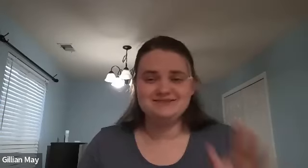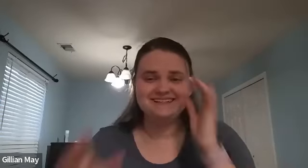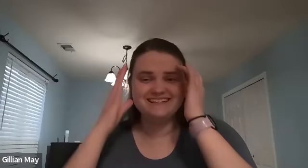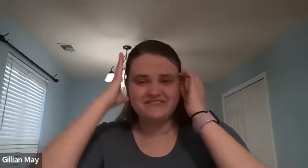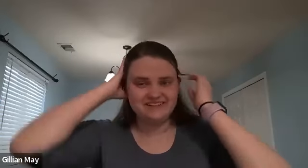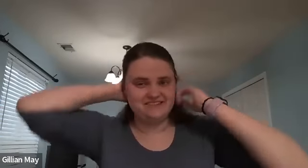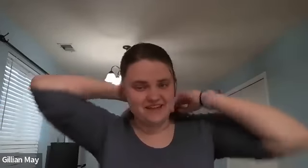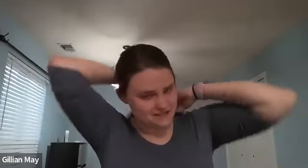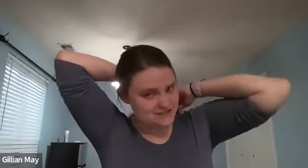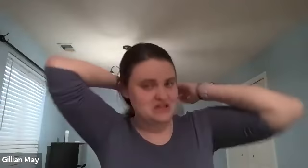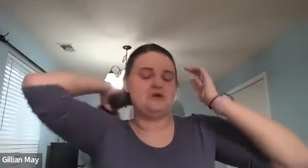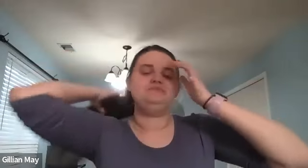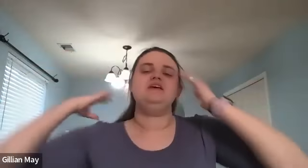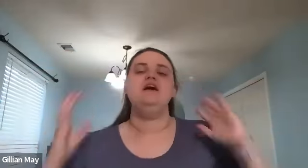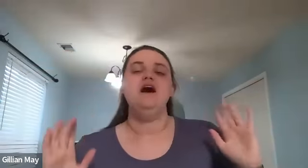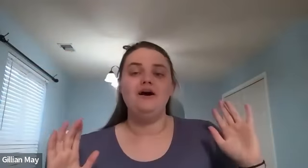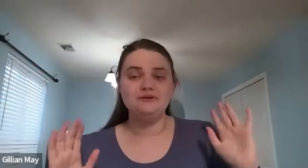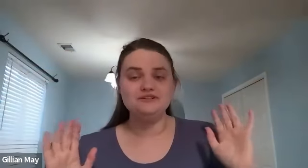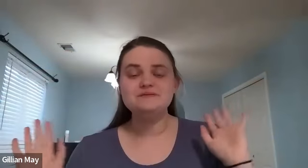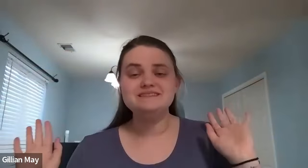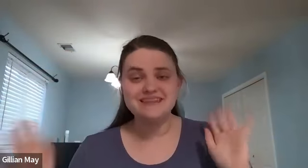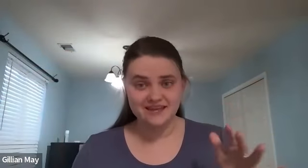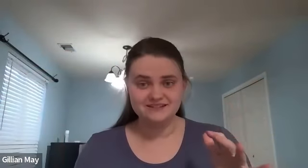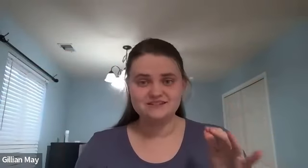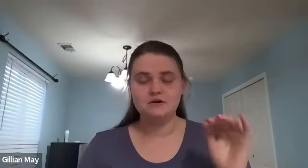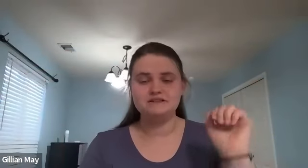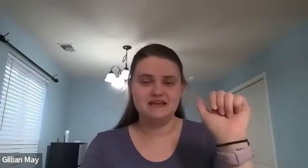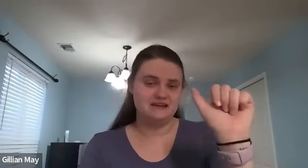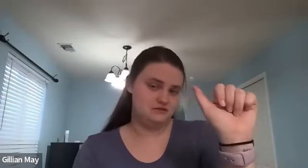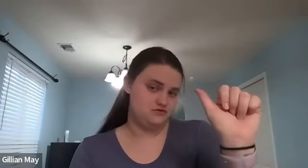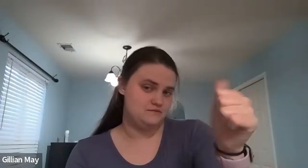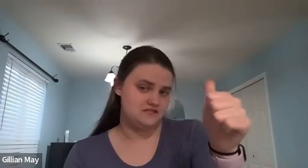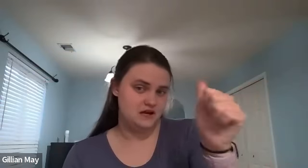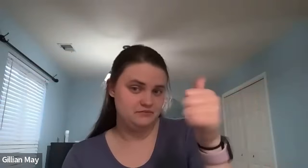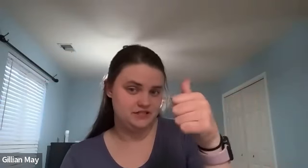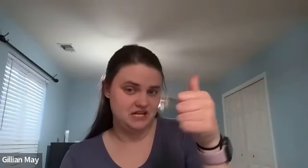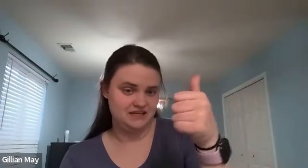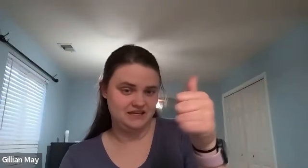we can definitely do that. So I will start with 10. So our 10 is our thumbs up, we're shaking it.